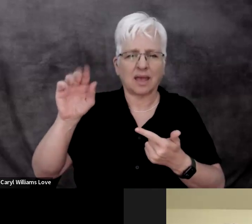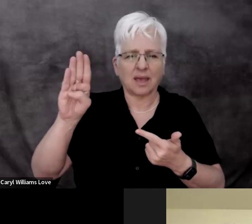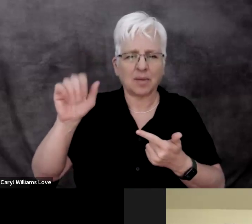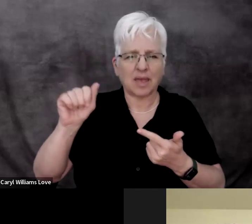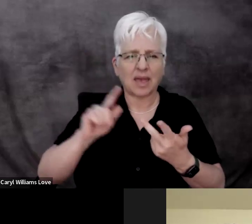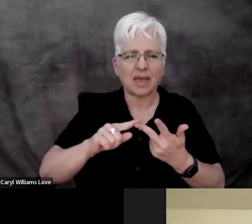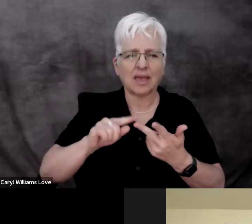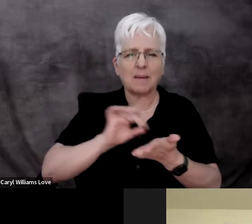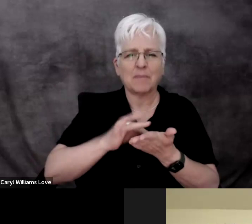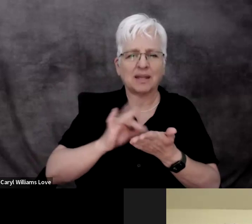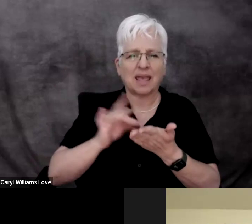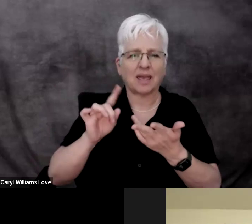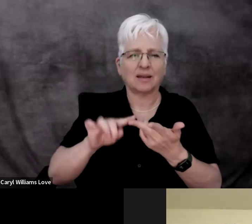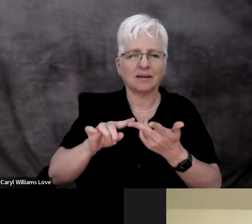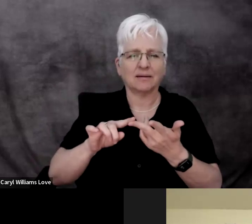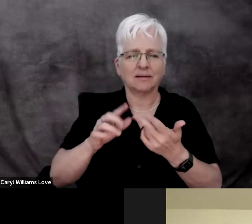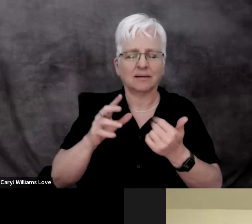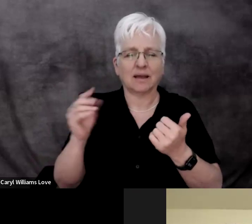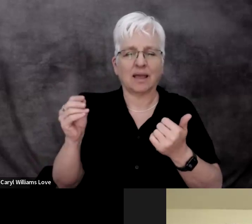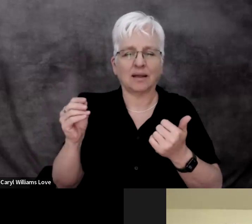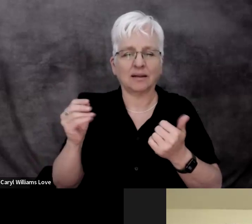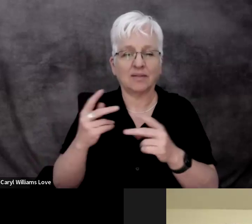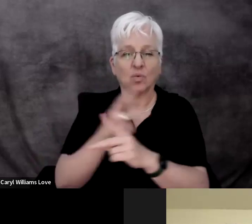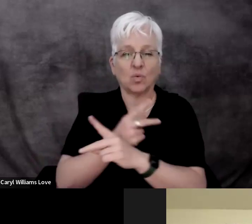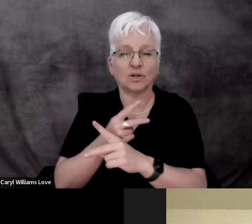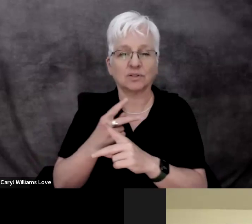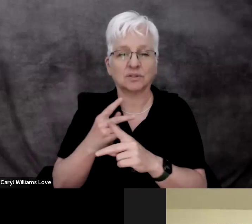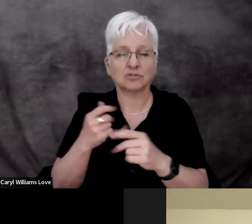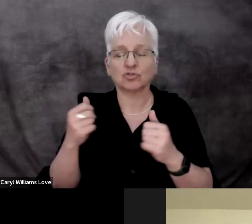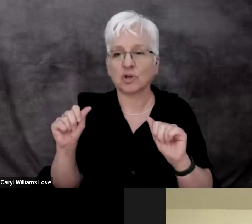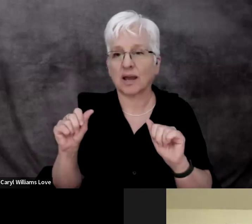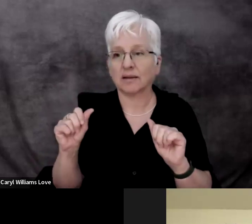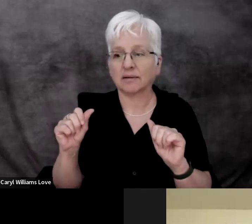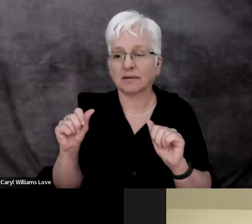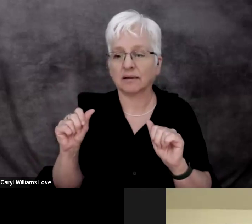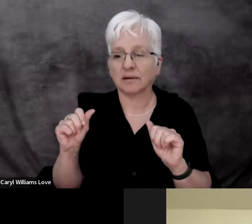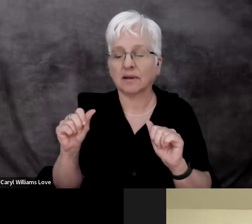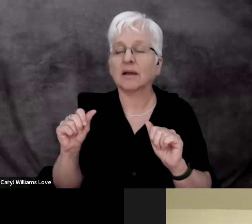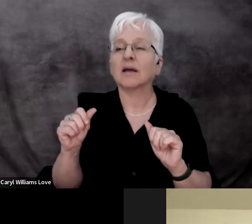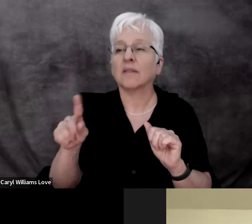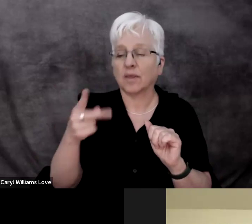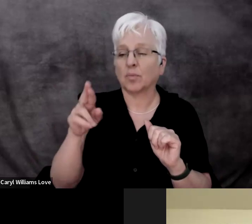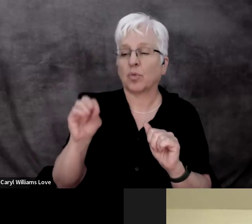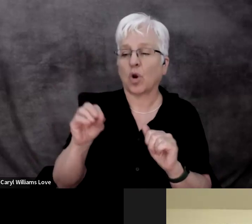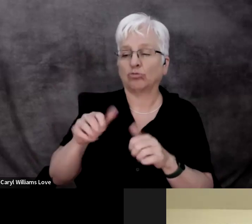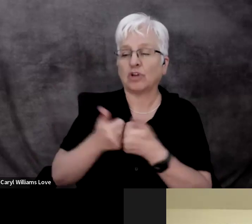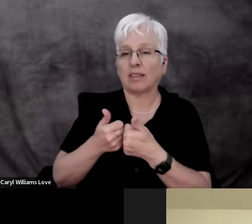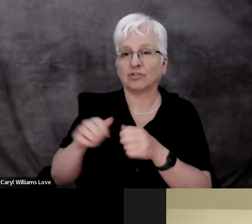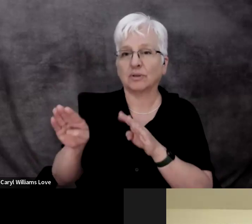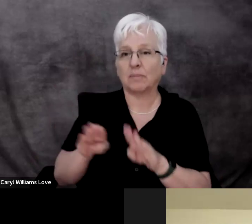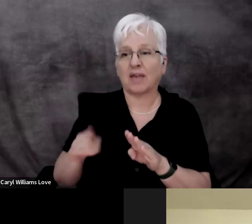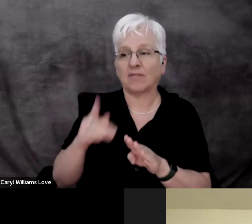same thing, even worse with ABA. Try to get an applied behavior analysis for challenging behaviors for a teenager or an